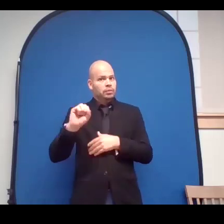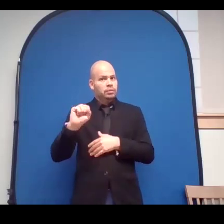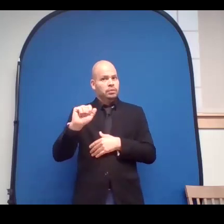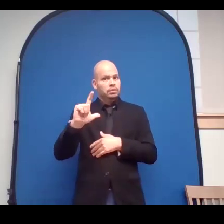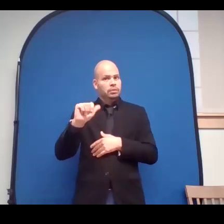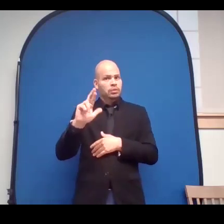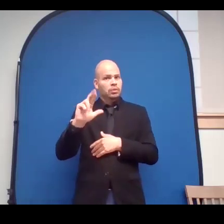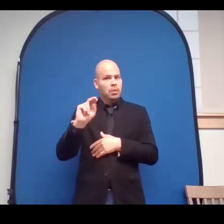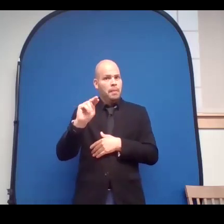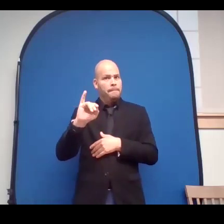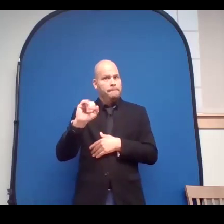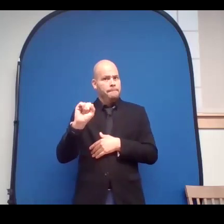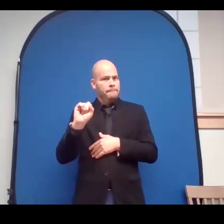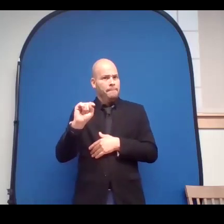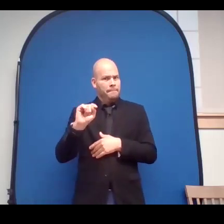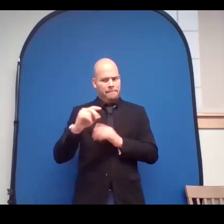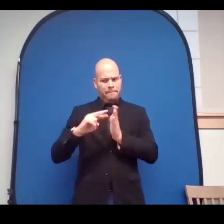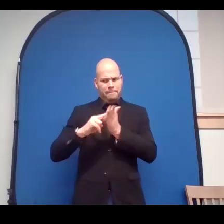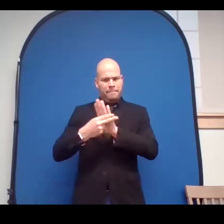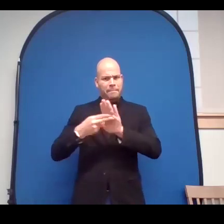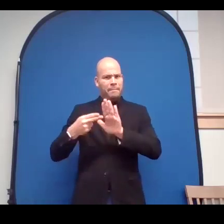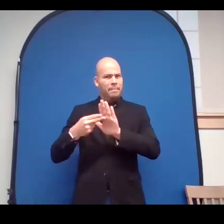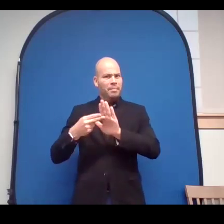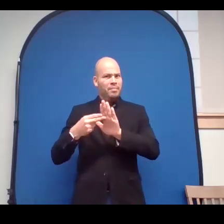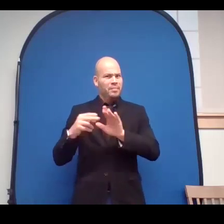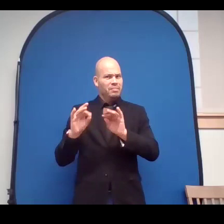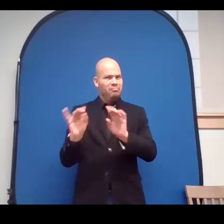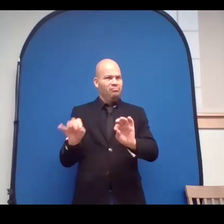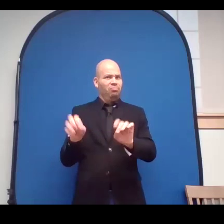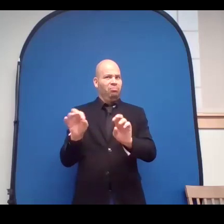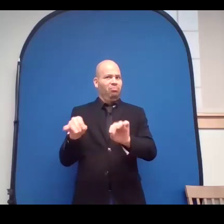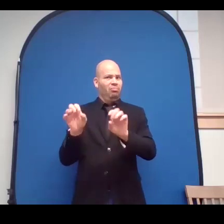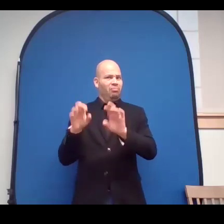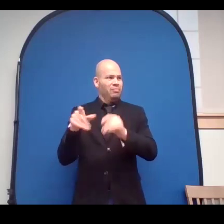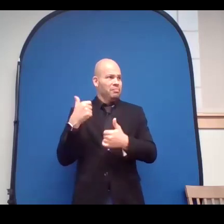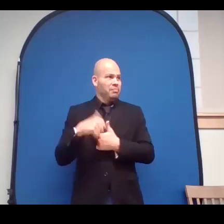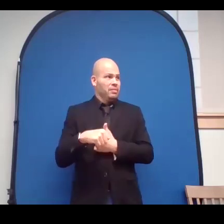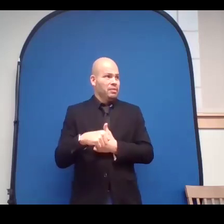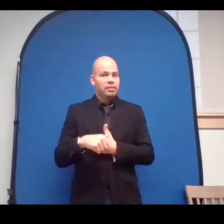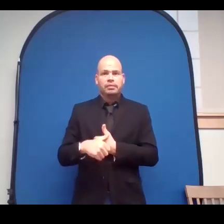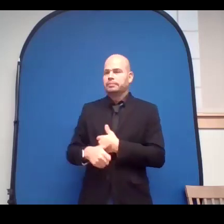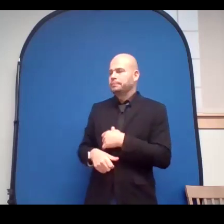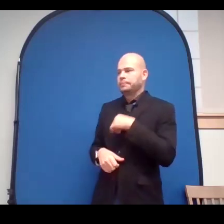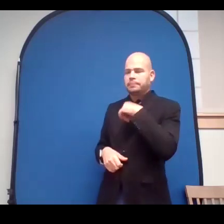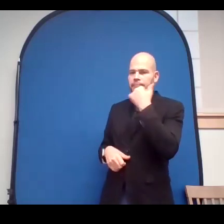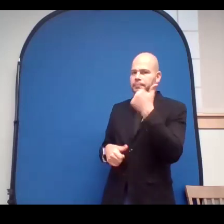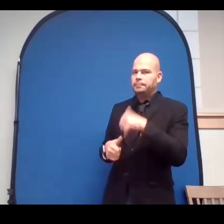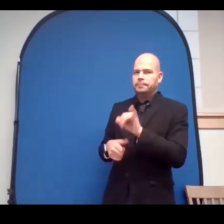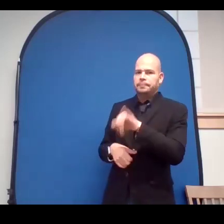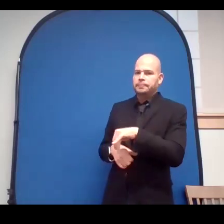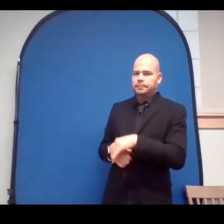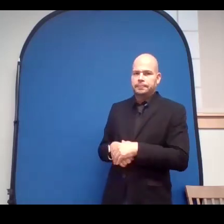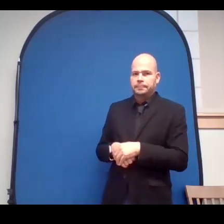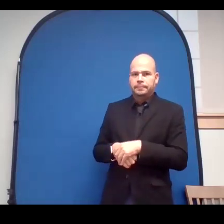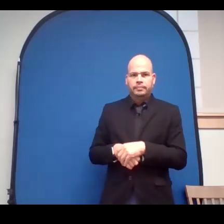And Did you ever tell Sergeant Schofield